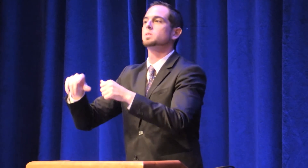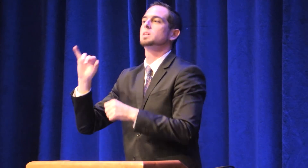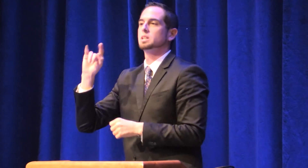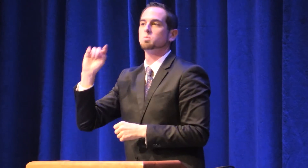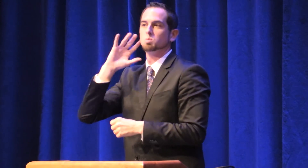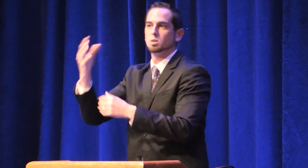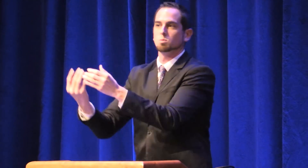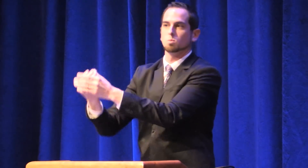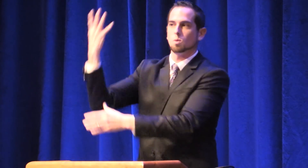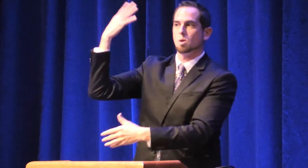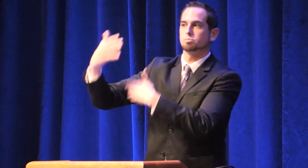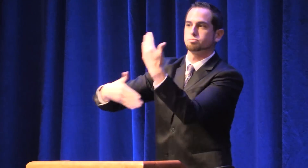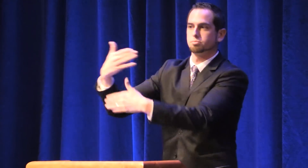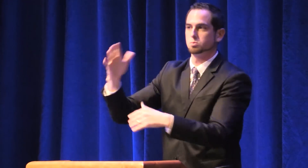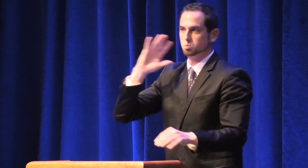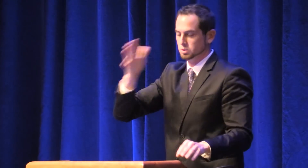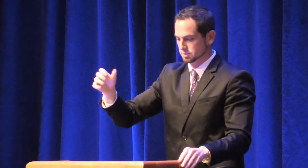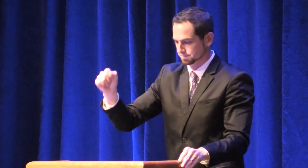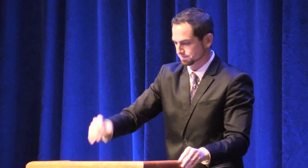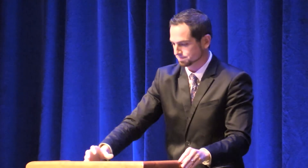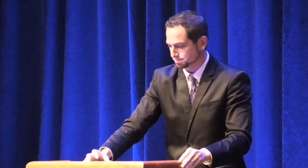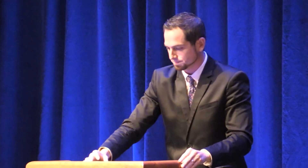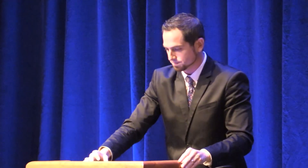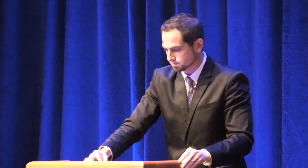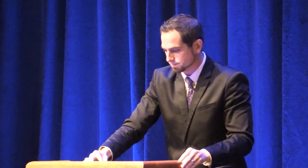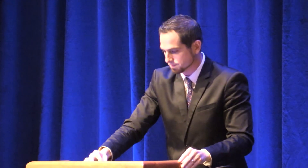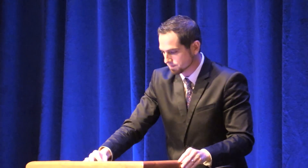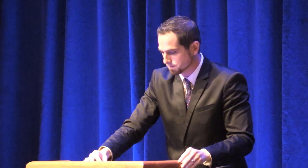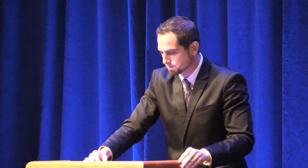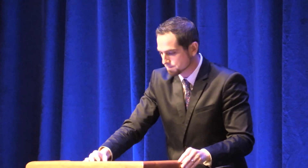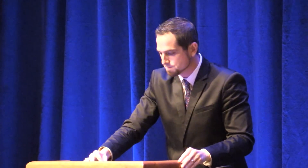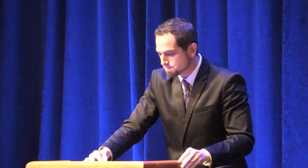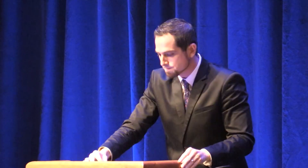And if you get 30 views, it will have been worth it. I can promise you that.